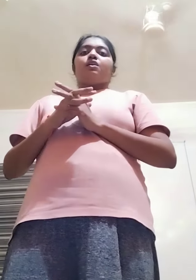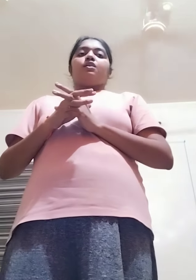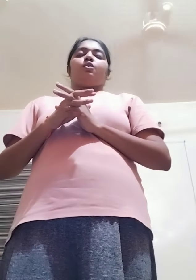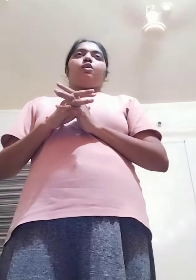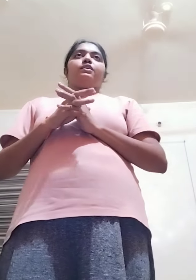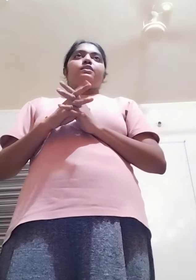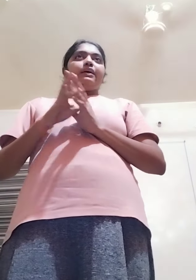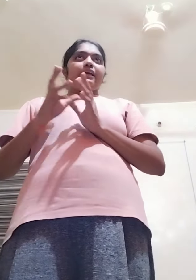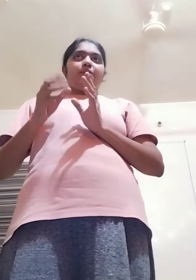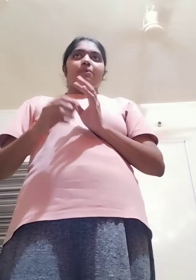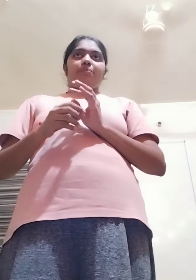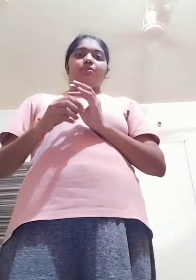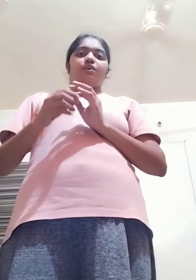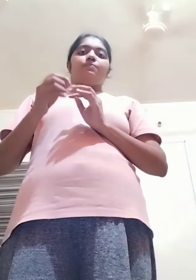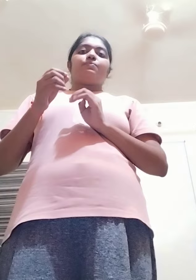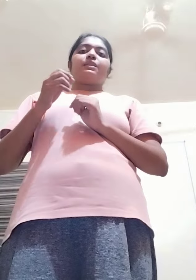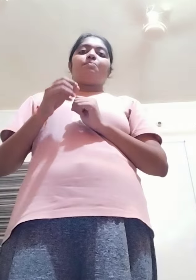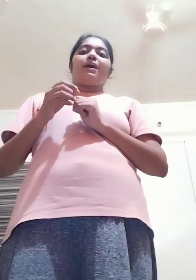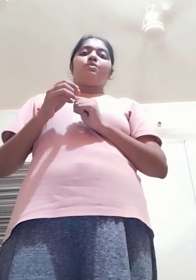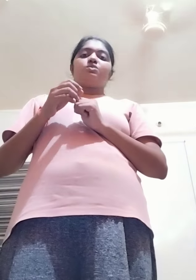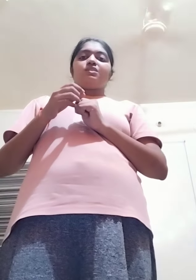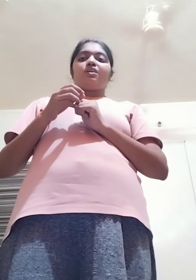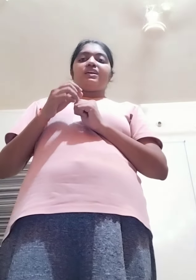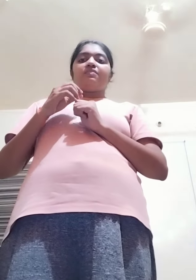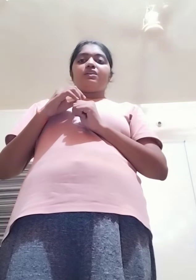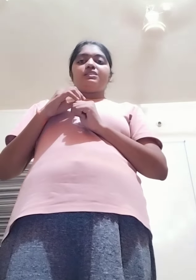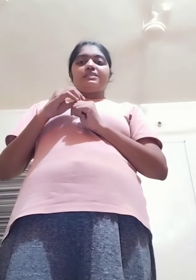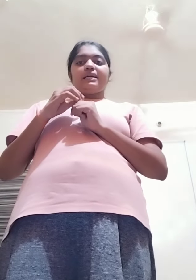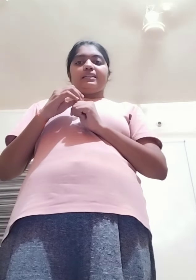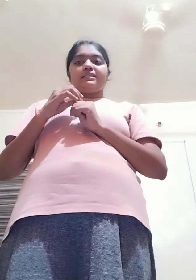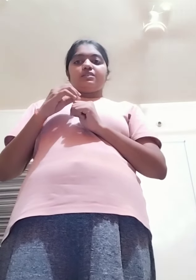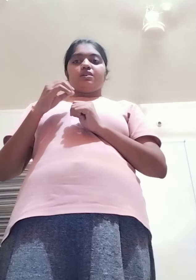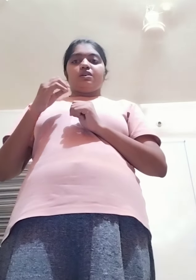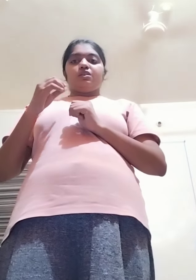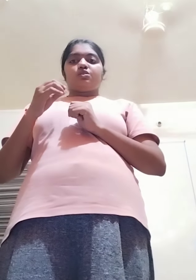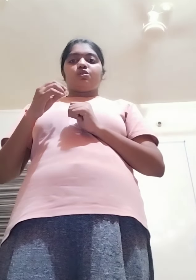or any member by using the keyword static. So